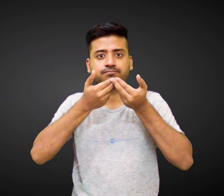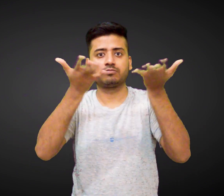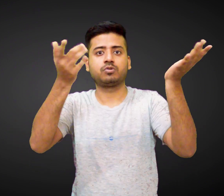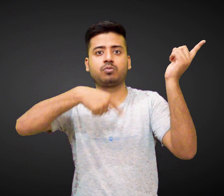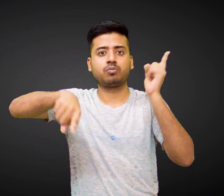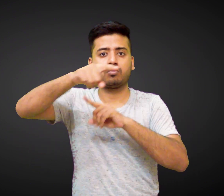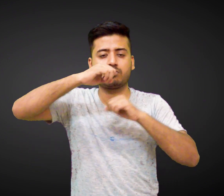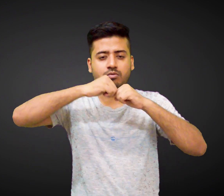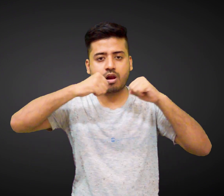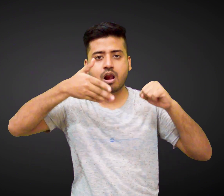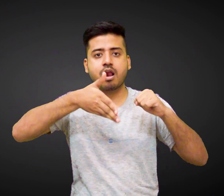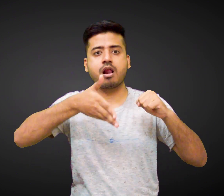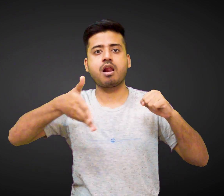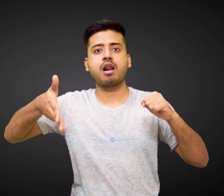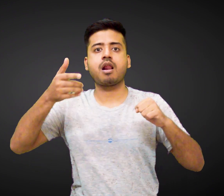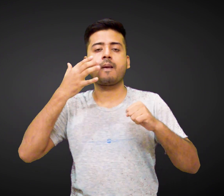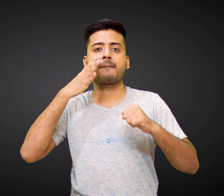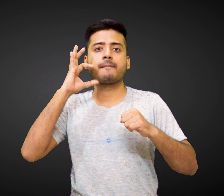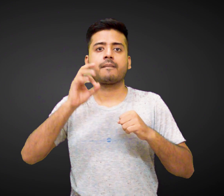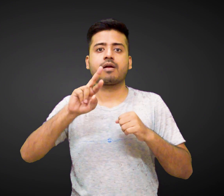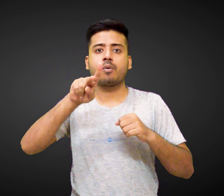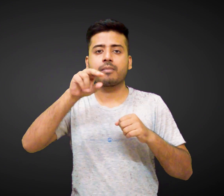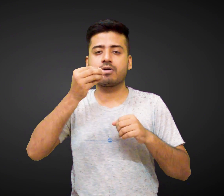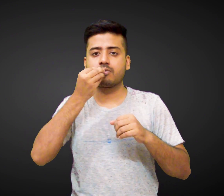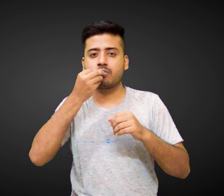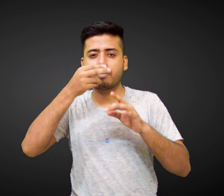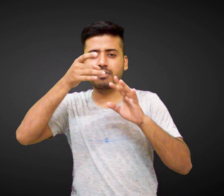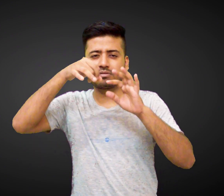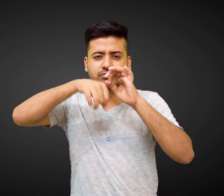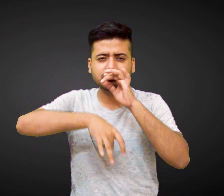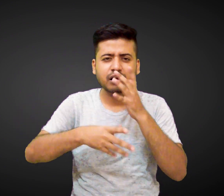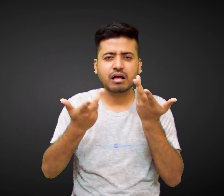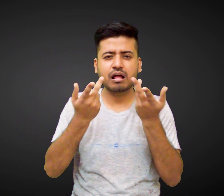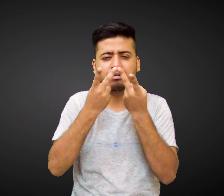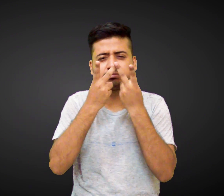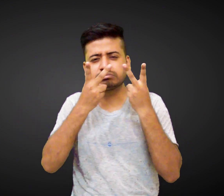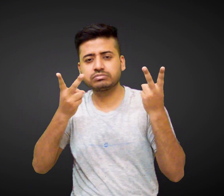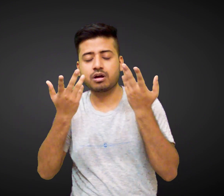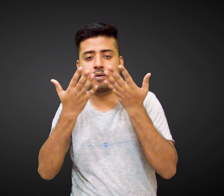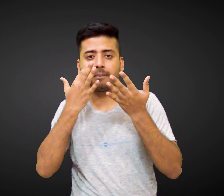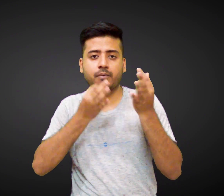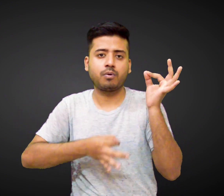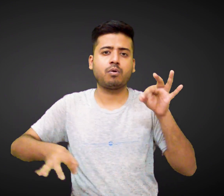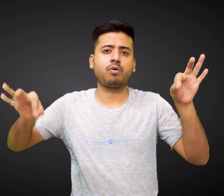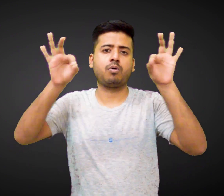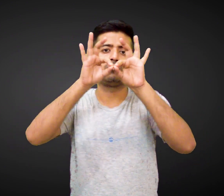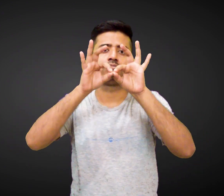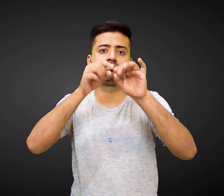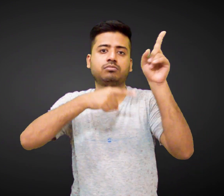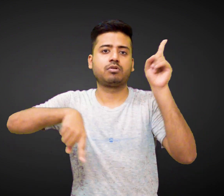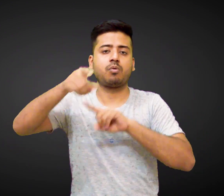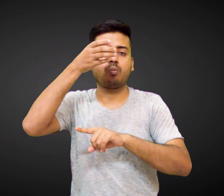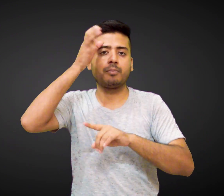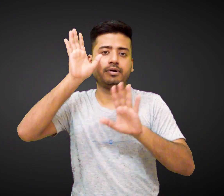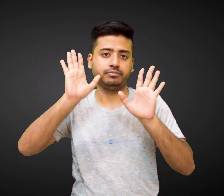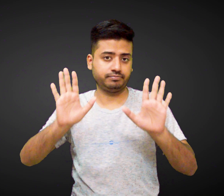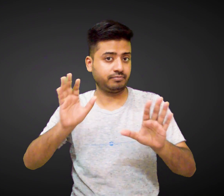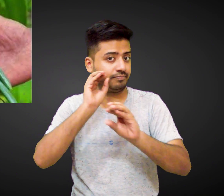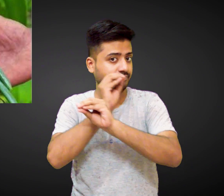This implies that news outlets should leverage tools and methods that make news accessible. Share must. This highlights